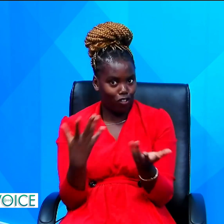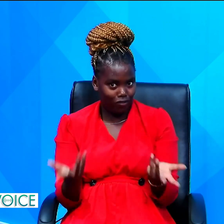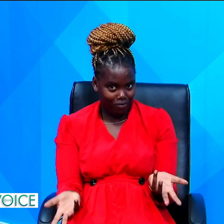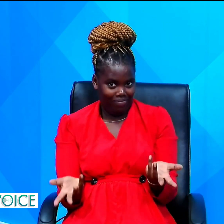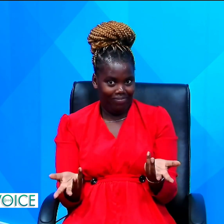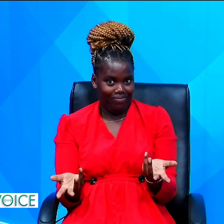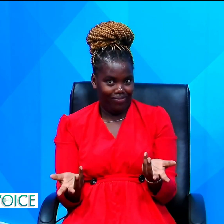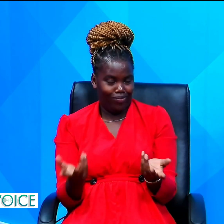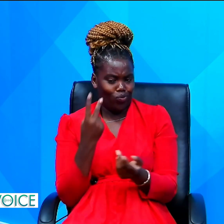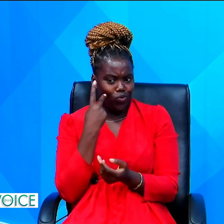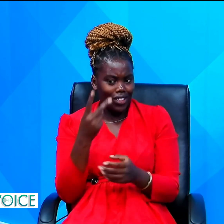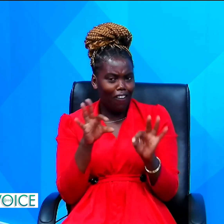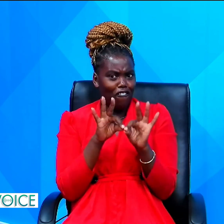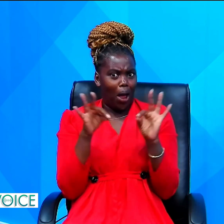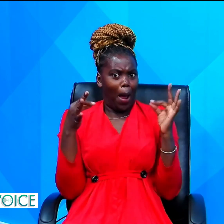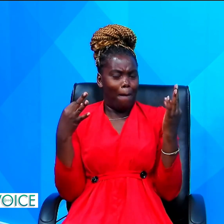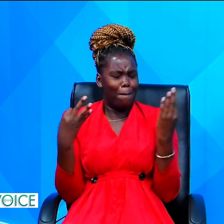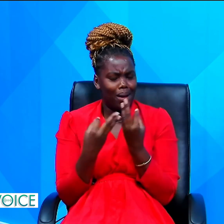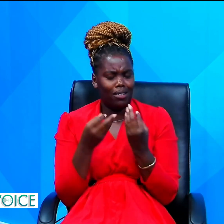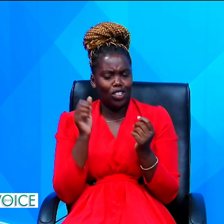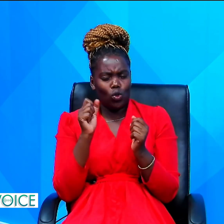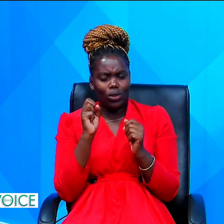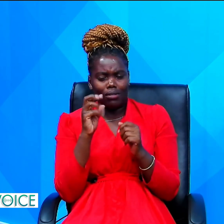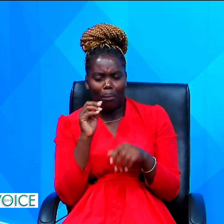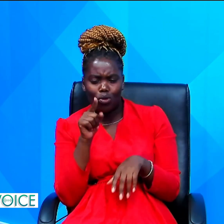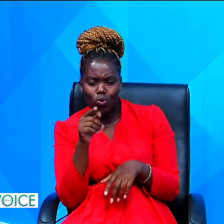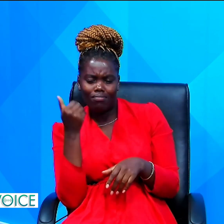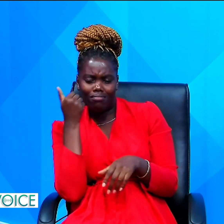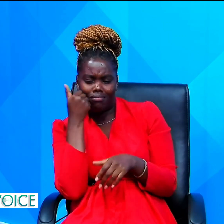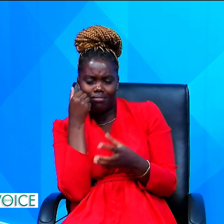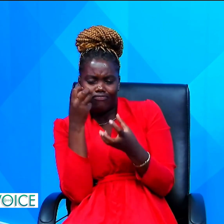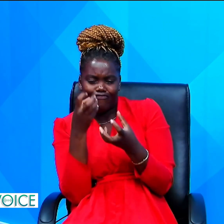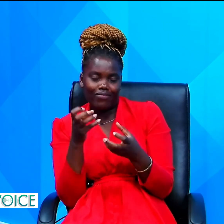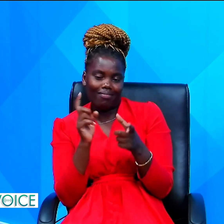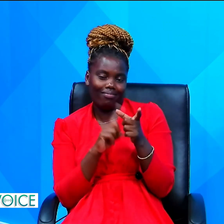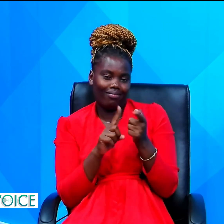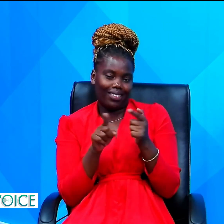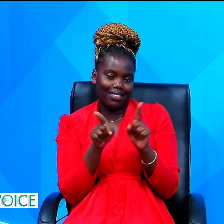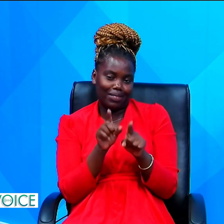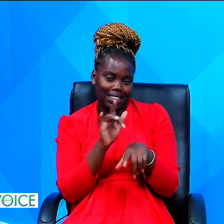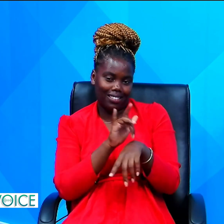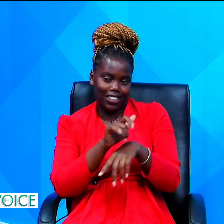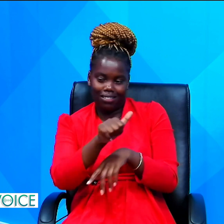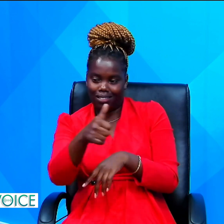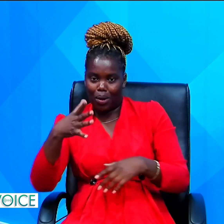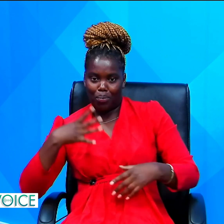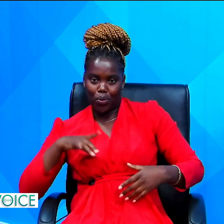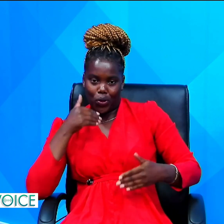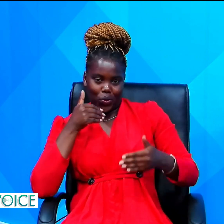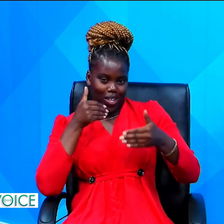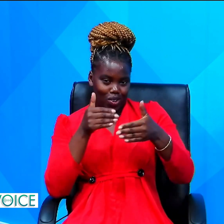with, our family members. So if someone is very sick, it can also spread and affect other